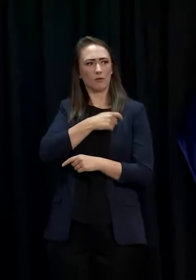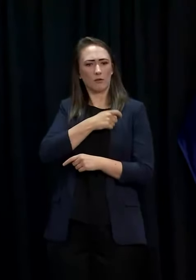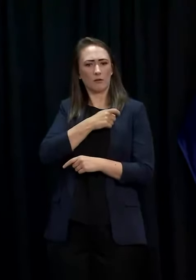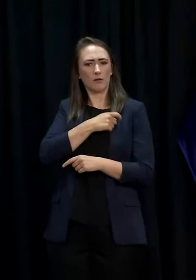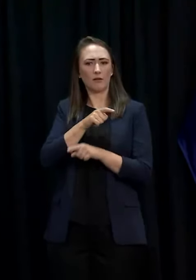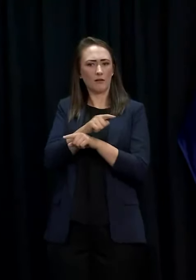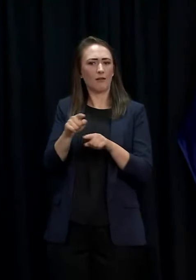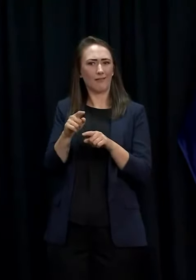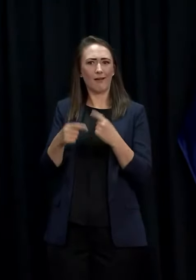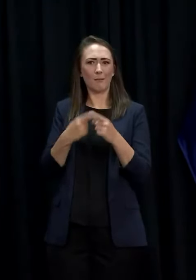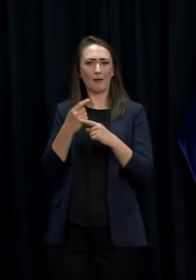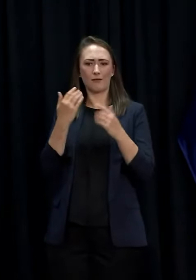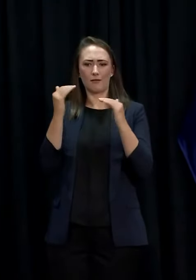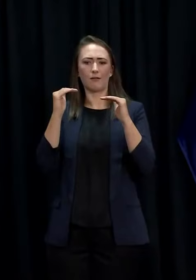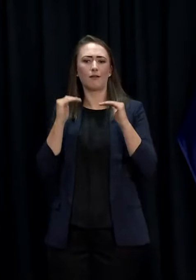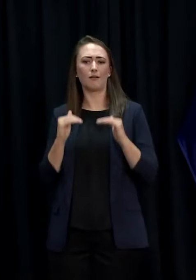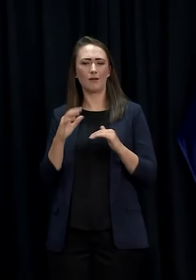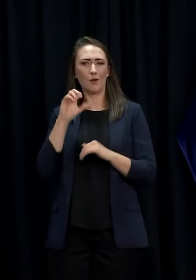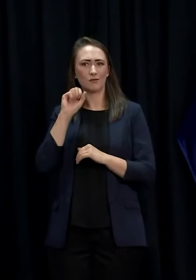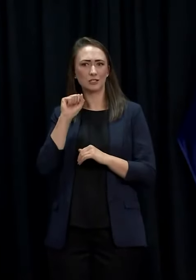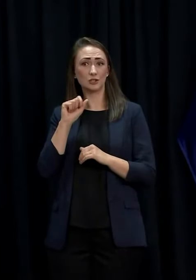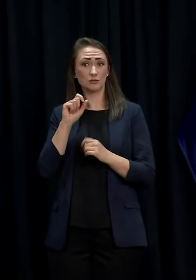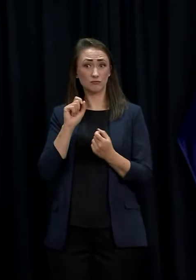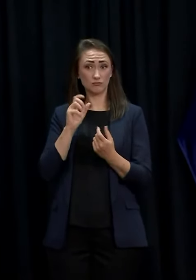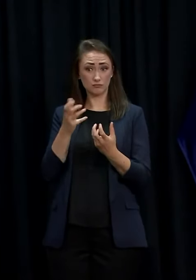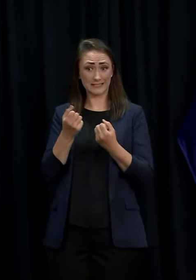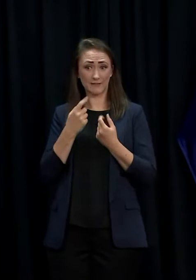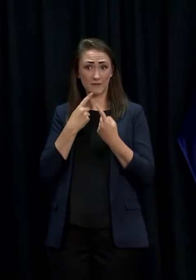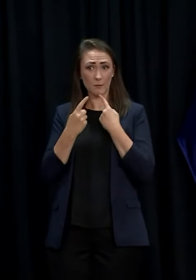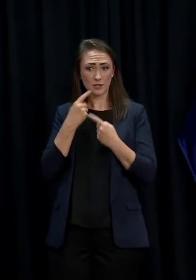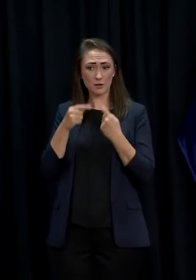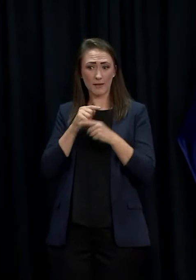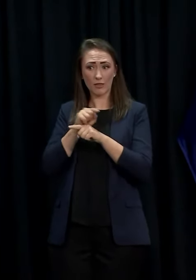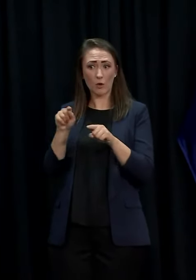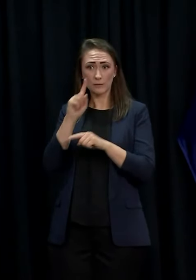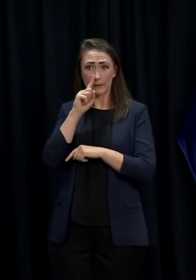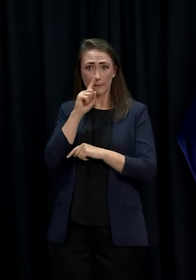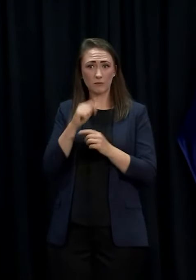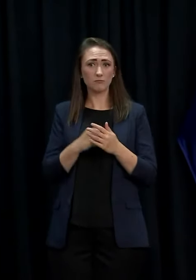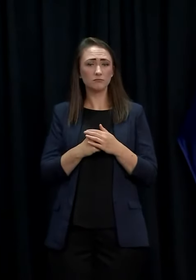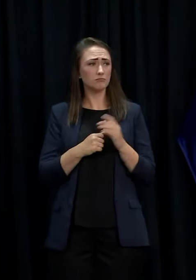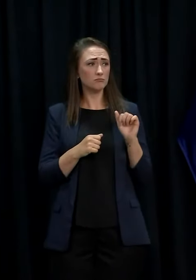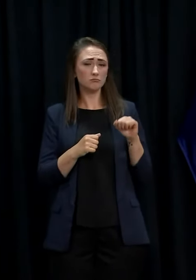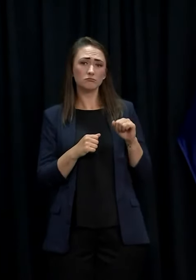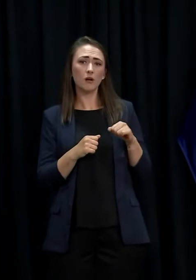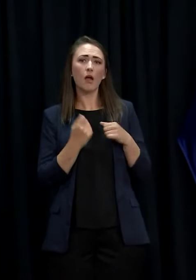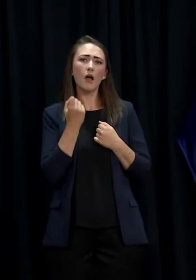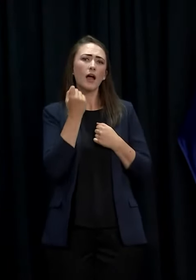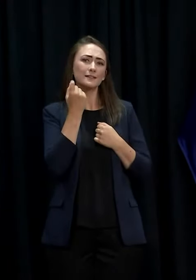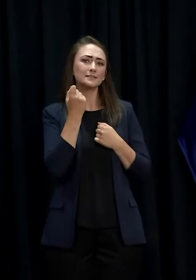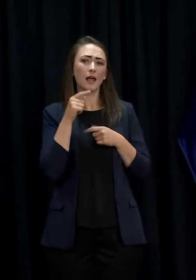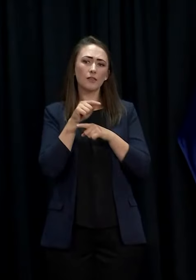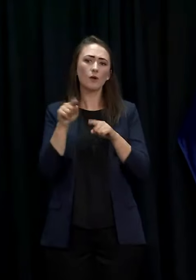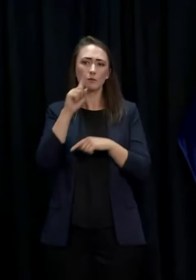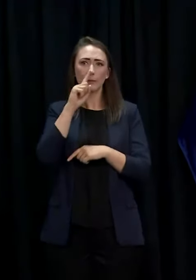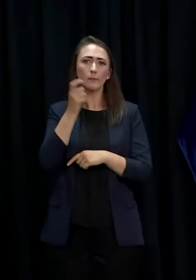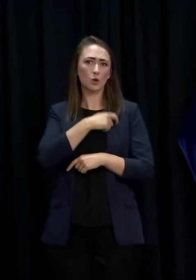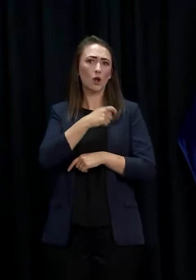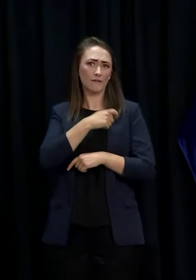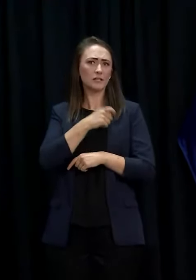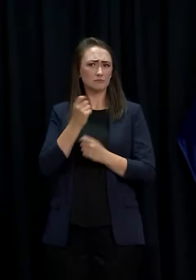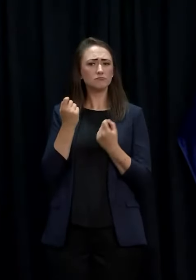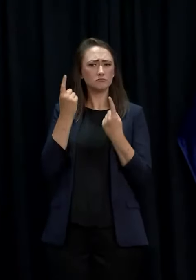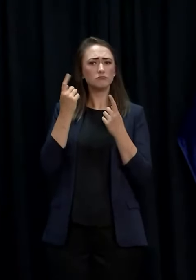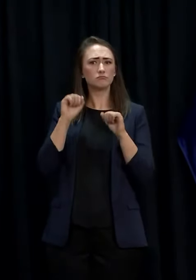or nervous about that. Have you received? Oh, absolutely, and I understand that because I think of all the people I've looked